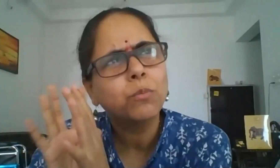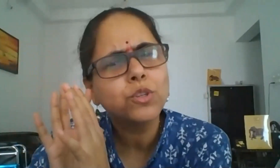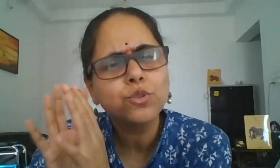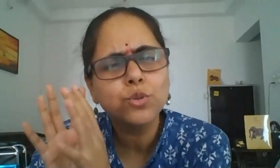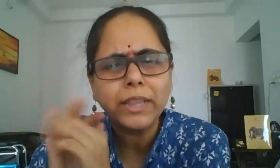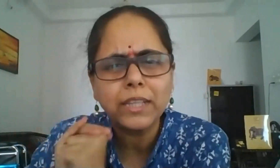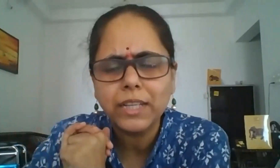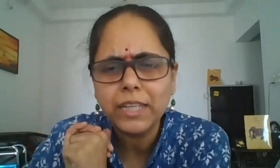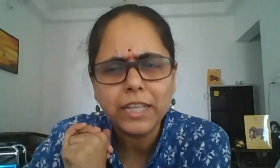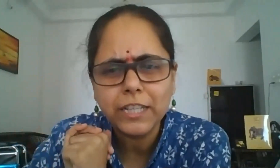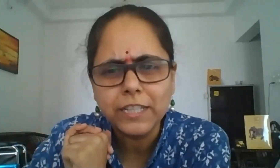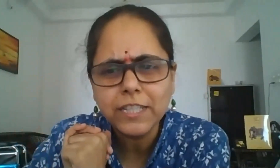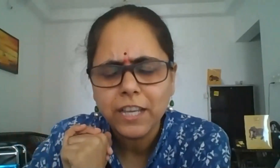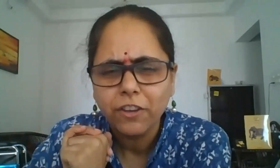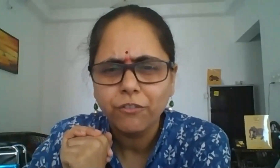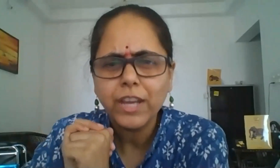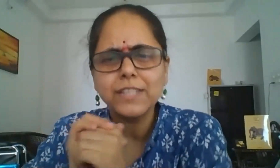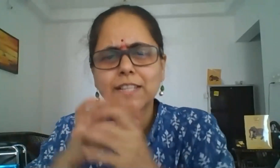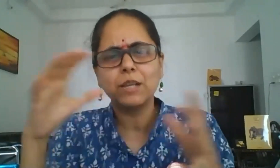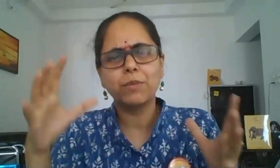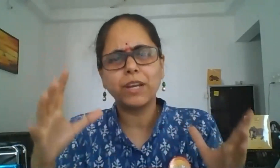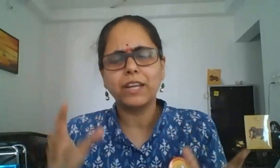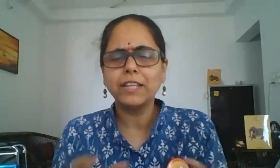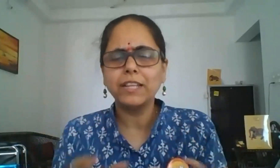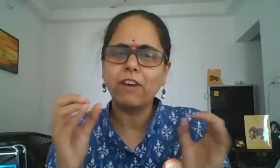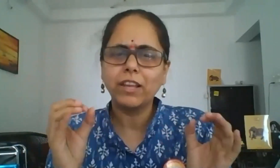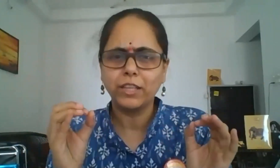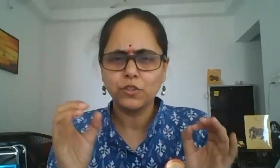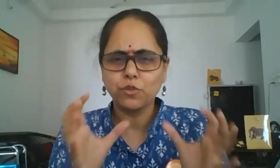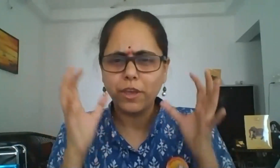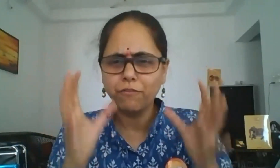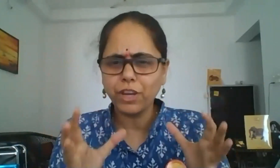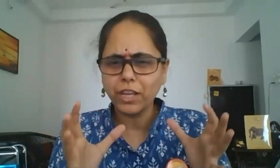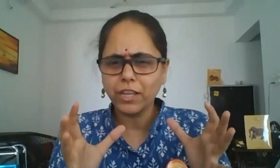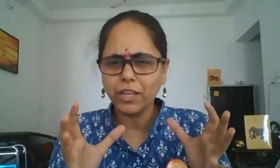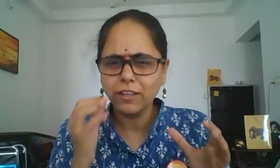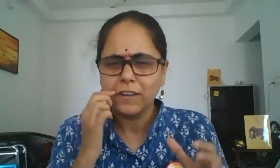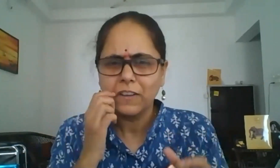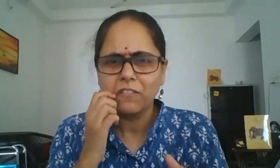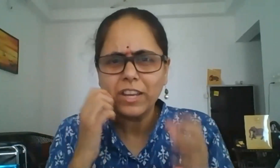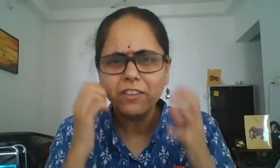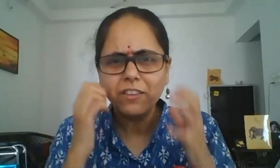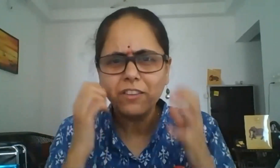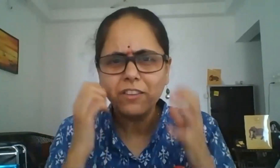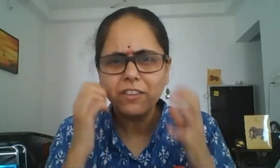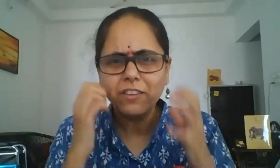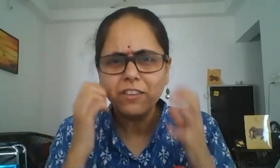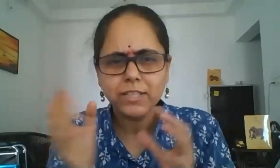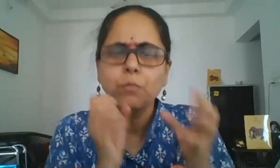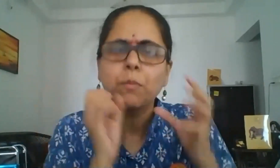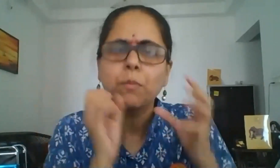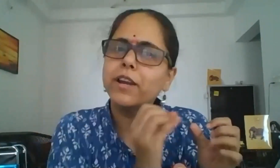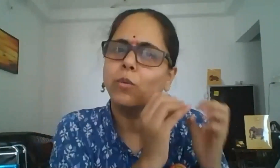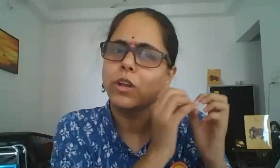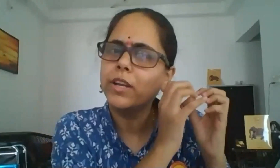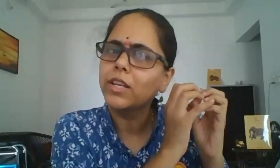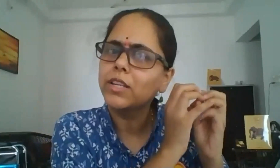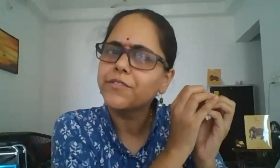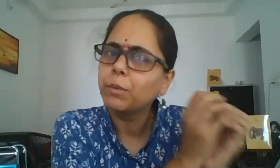almost 12, 13 years, we are celebrating Diwali. So every year, whenever there is Diwali, some 100 volunteers will ping